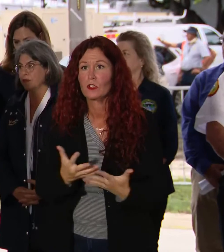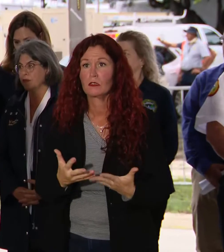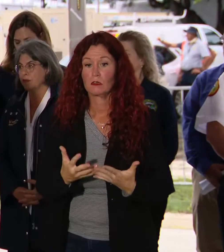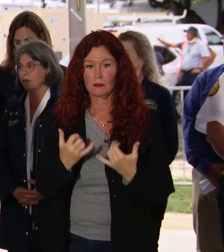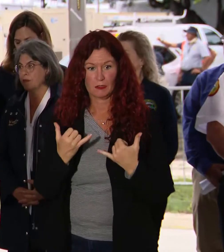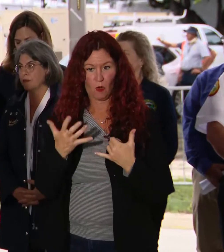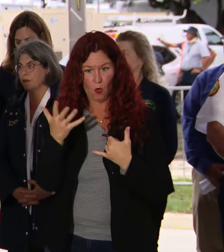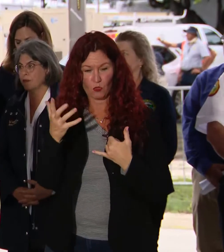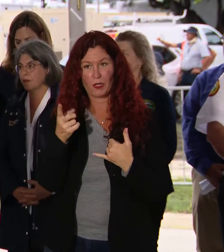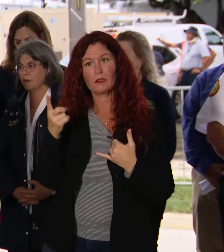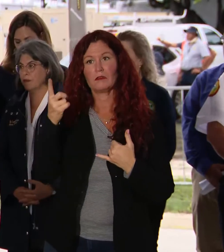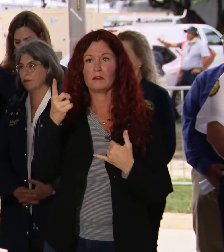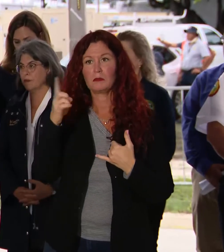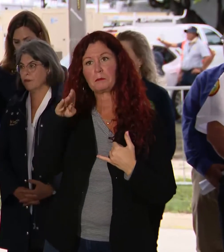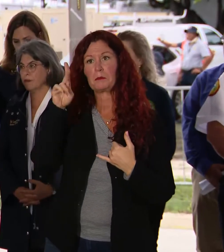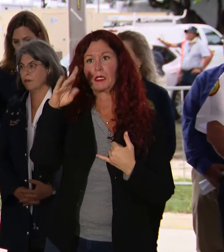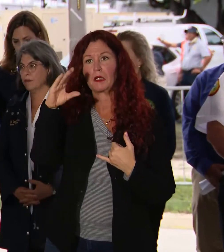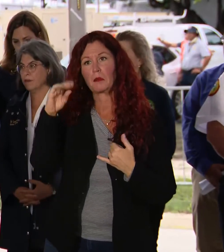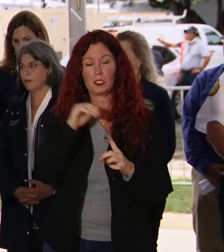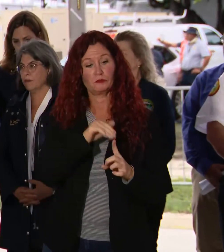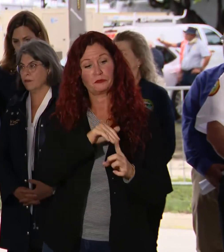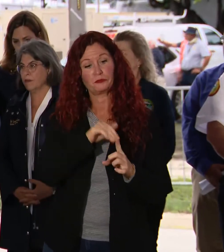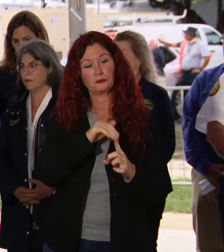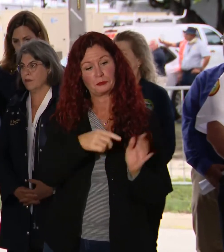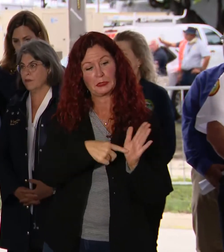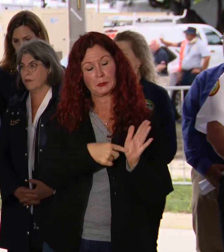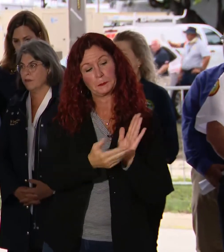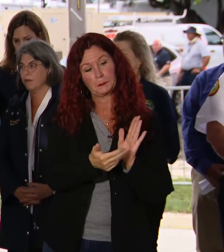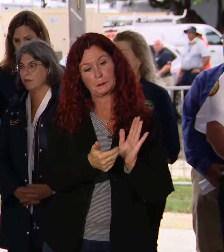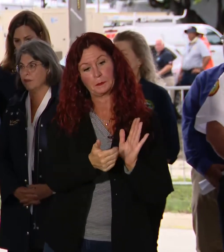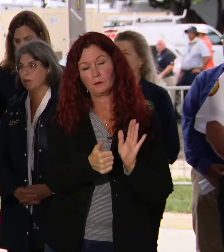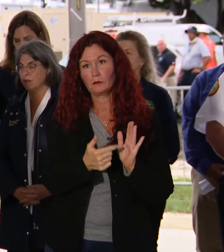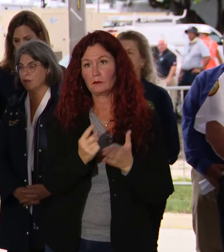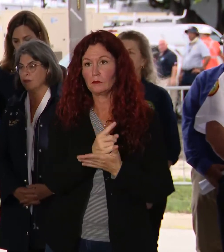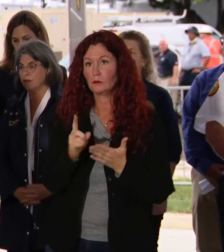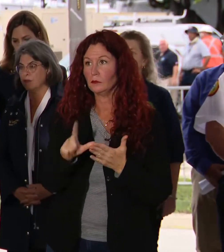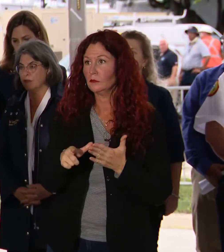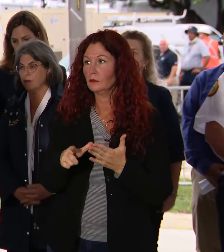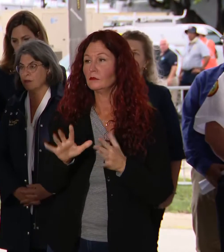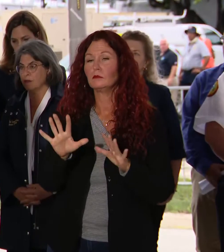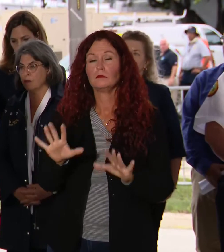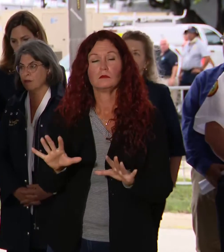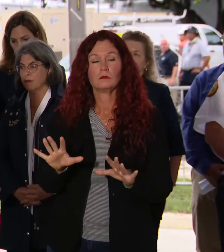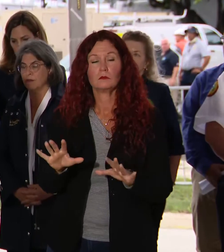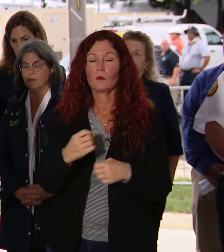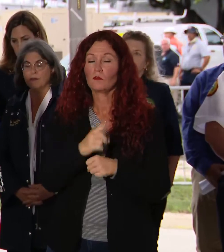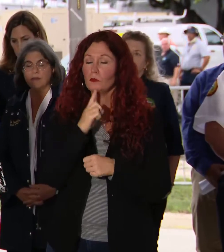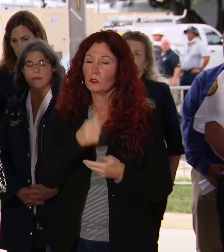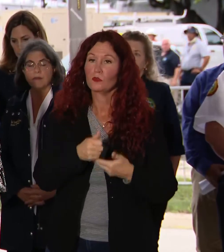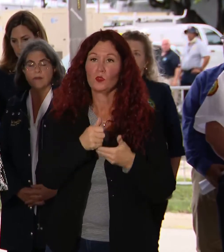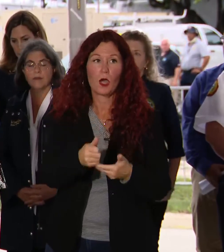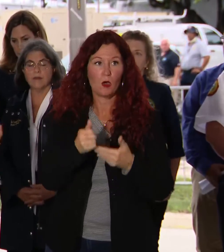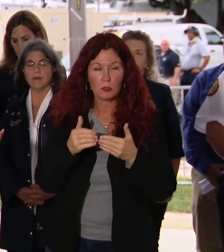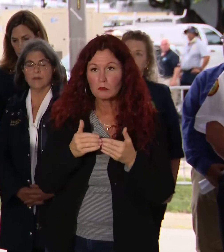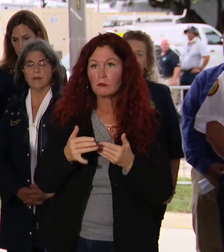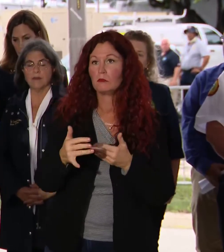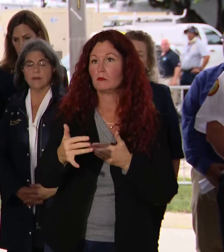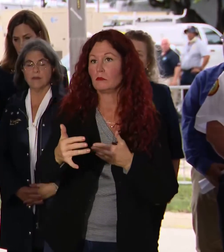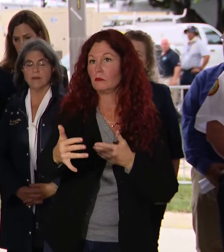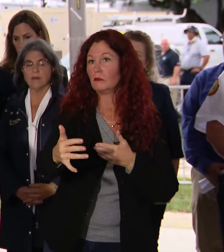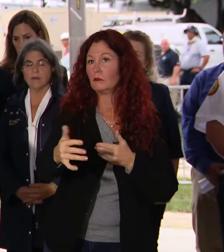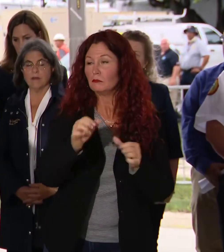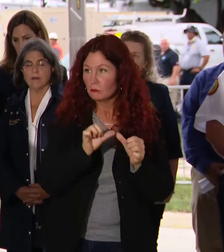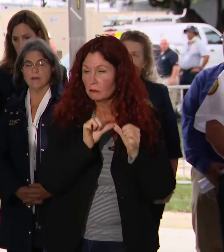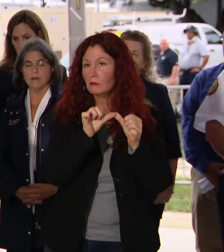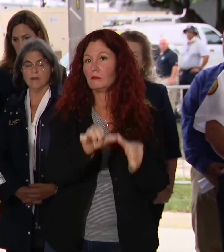shattered in the rest of their lives too. That's going to be so incredibly important. Again, continuing to thread